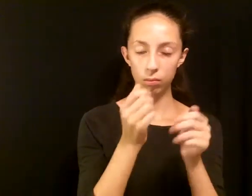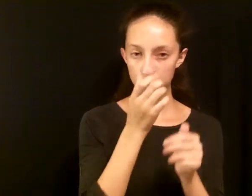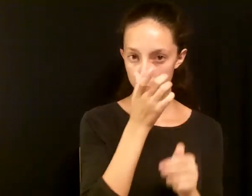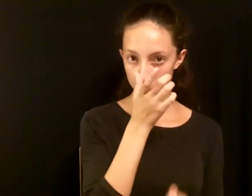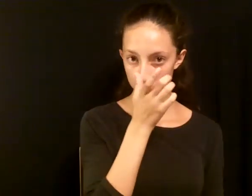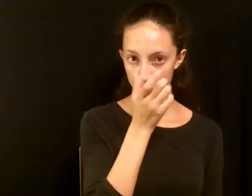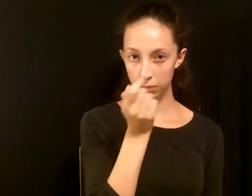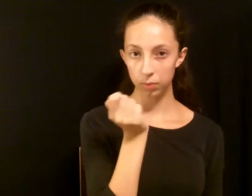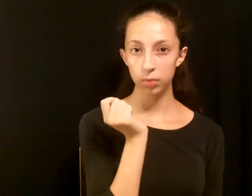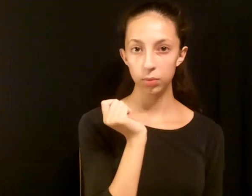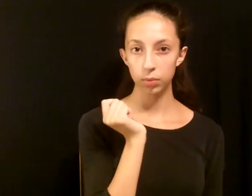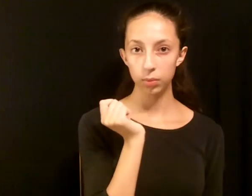up again,